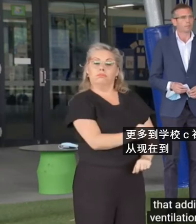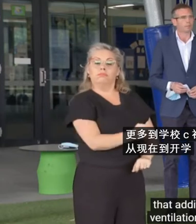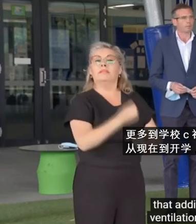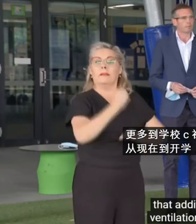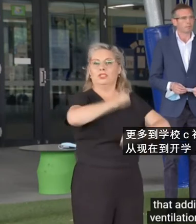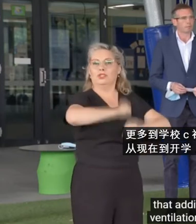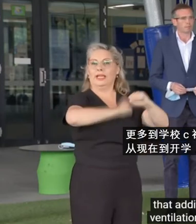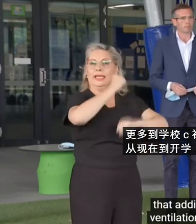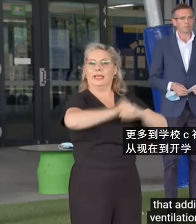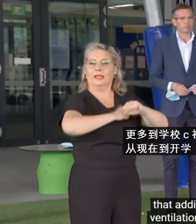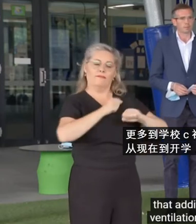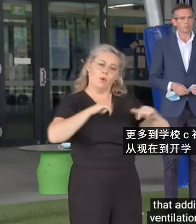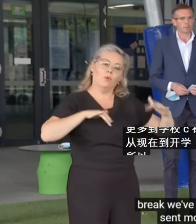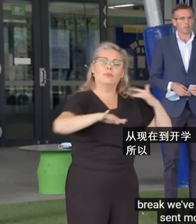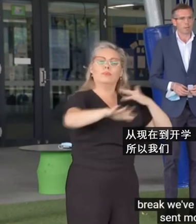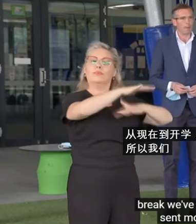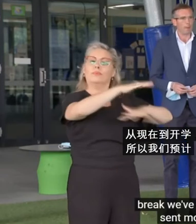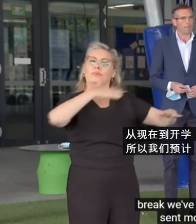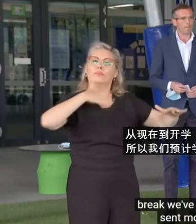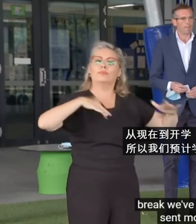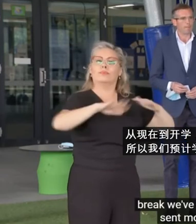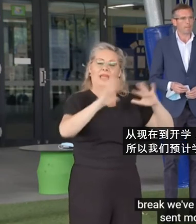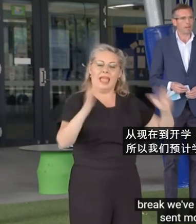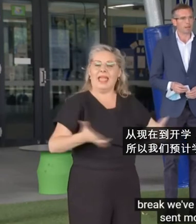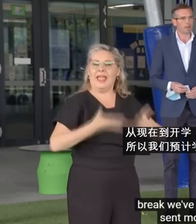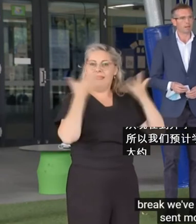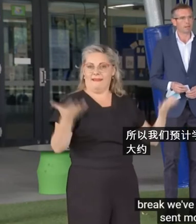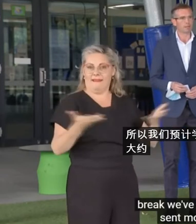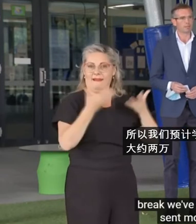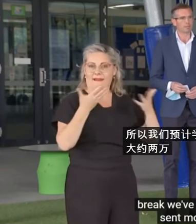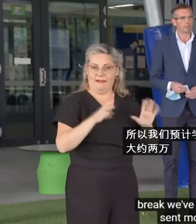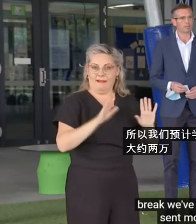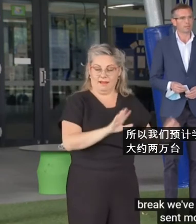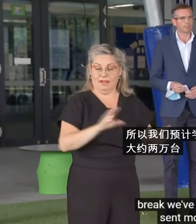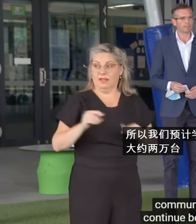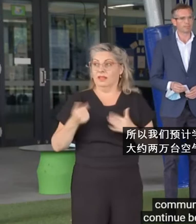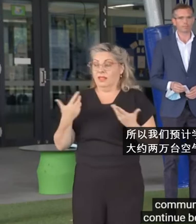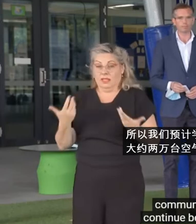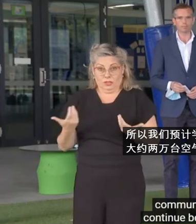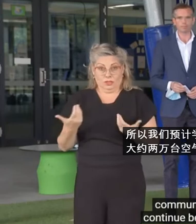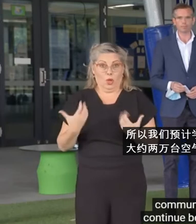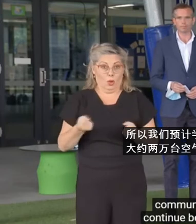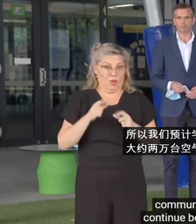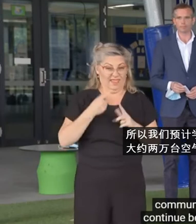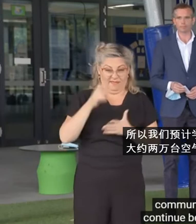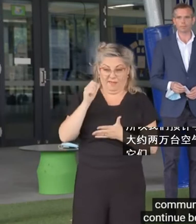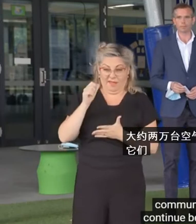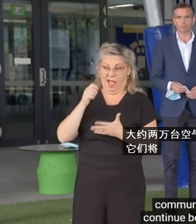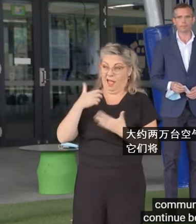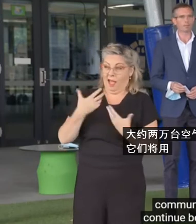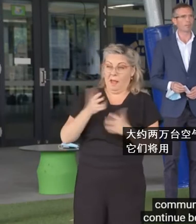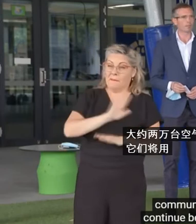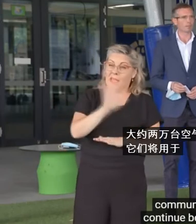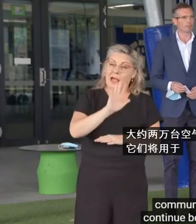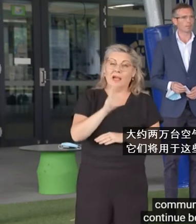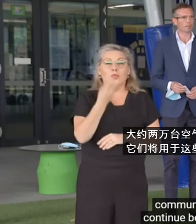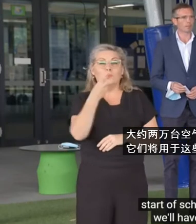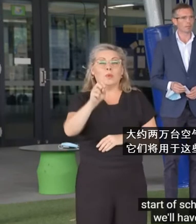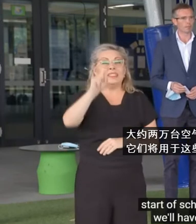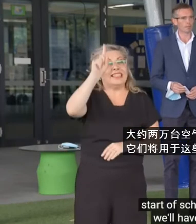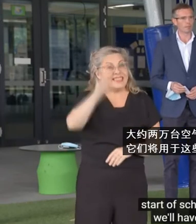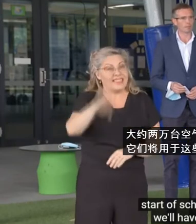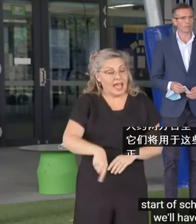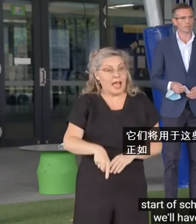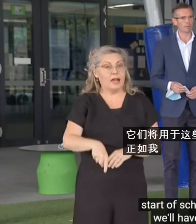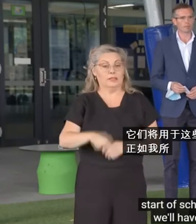and that will continue between now and the start of school. So we anticipate we'll have about 20,000 air purifiers in schools. They will be